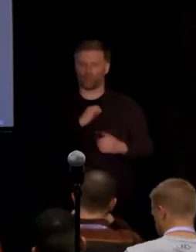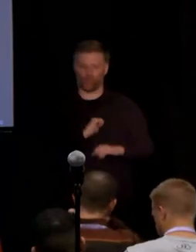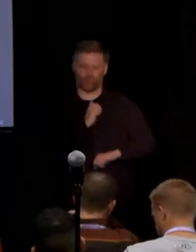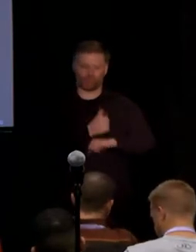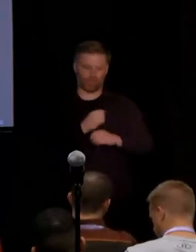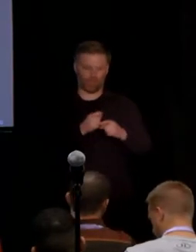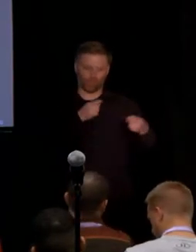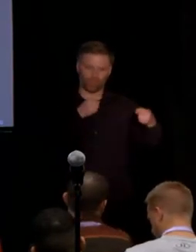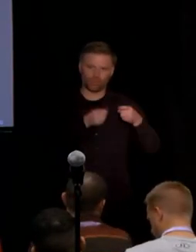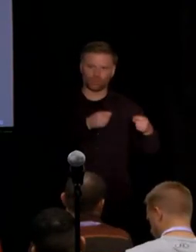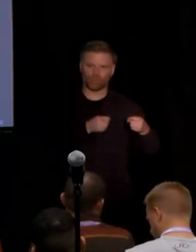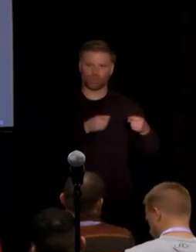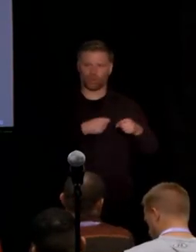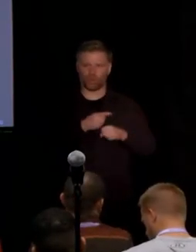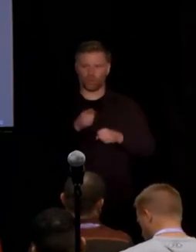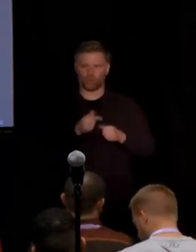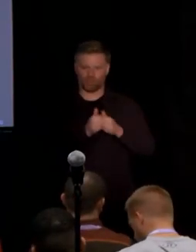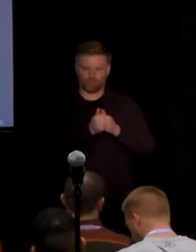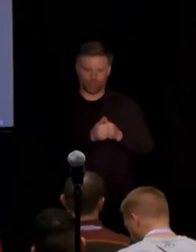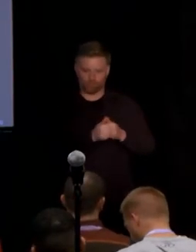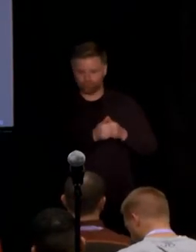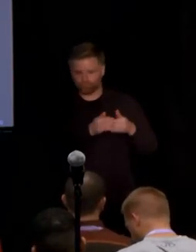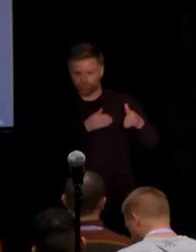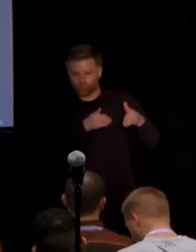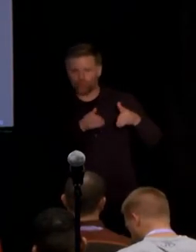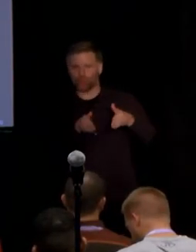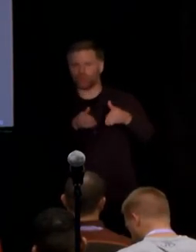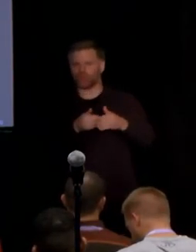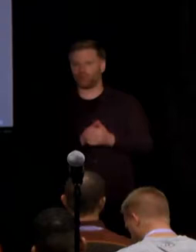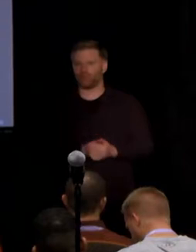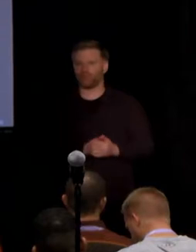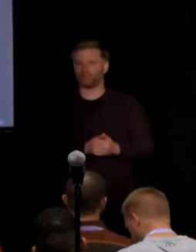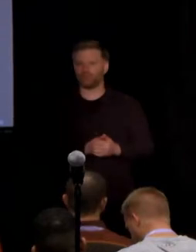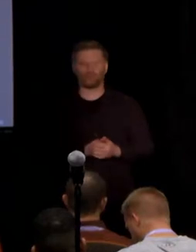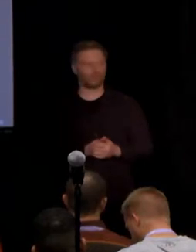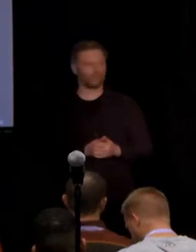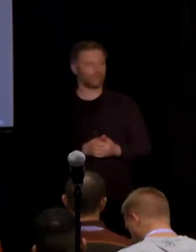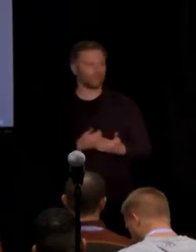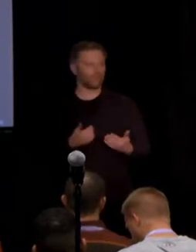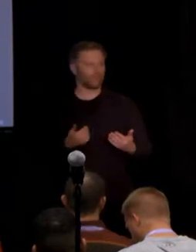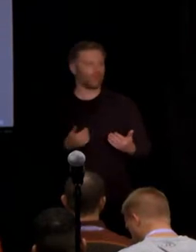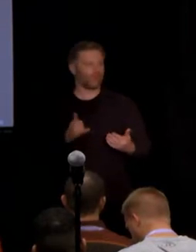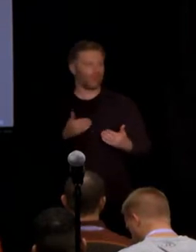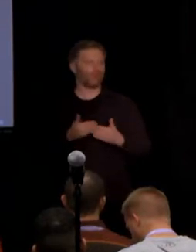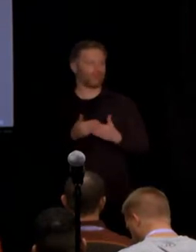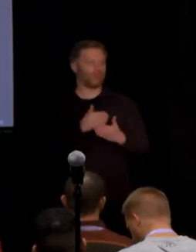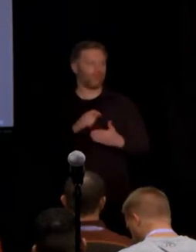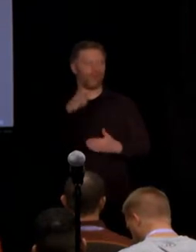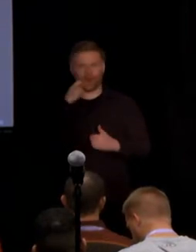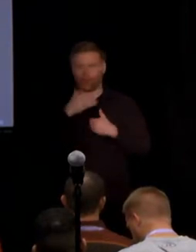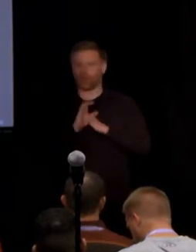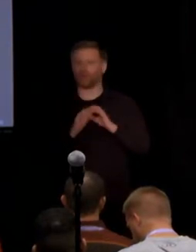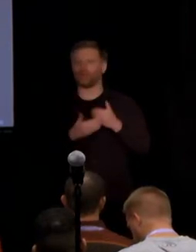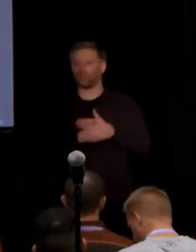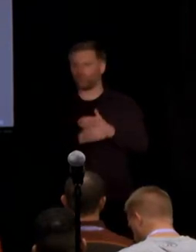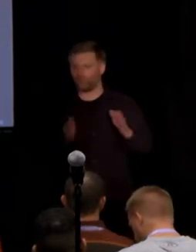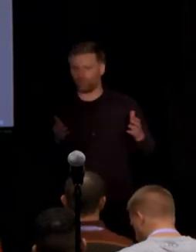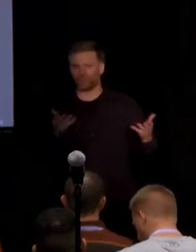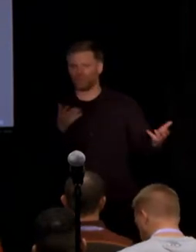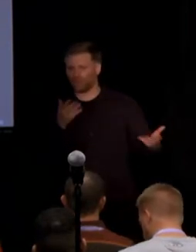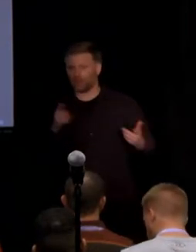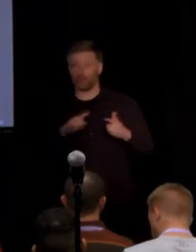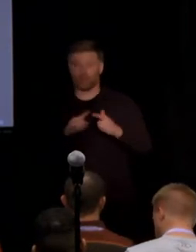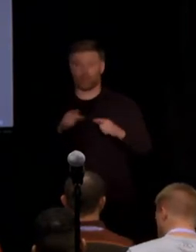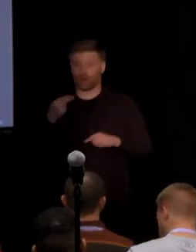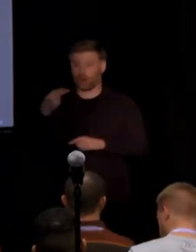and keep them directed. And this was pre-Apple Classroom. We really hadn't dabbled in Casper Focus either at the time. But when we got to the